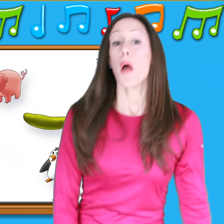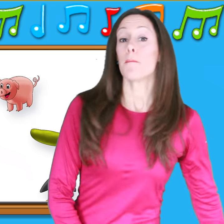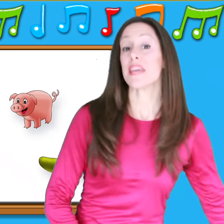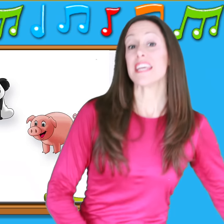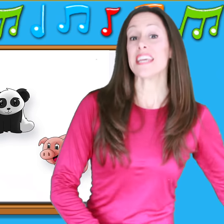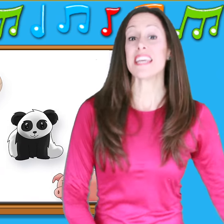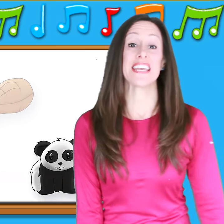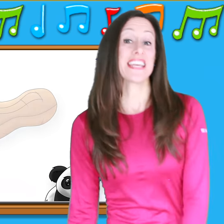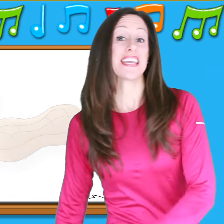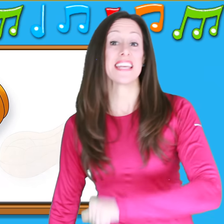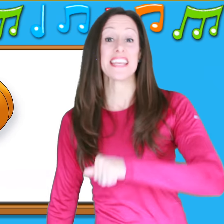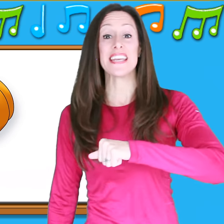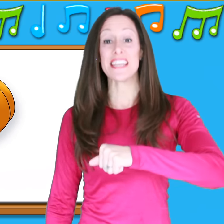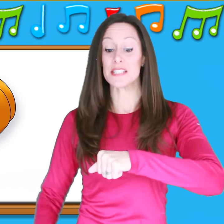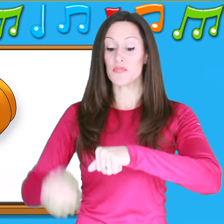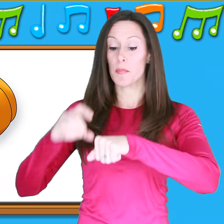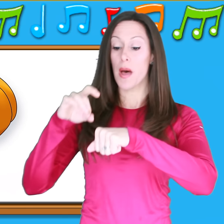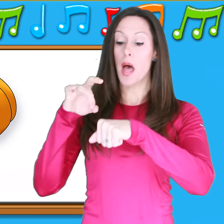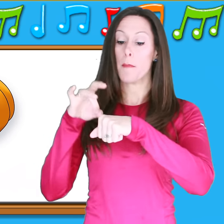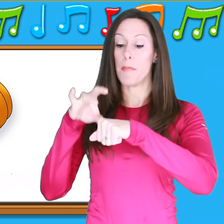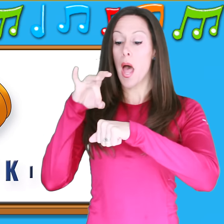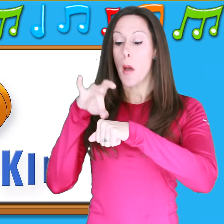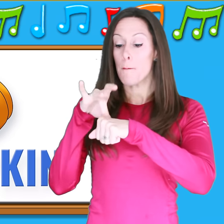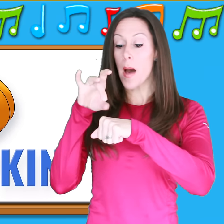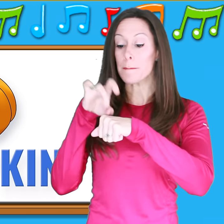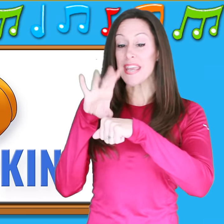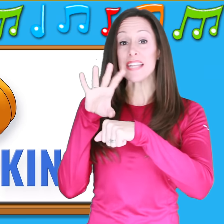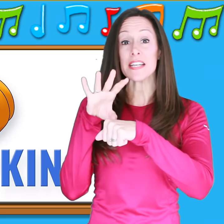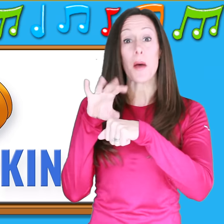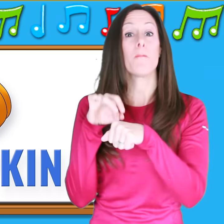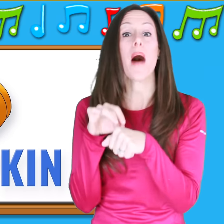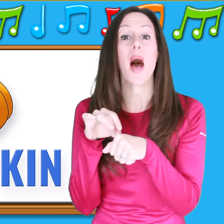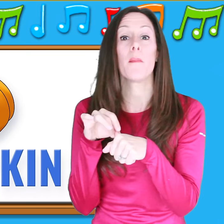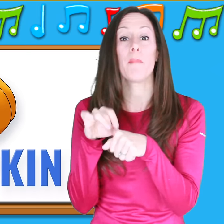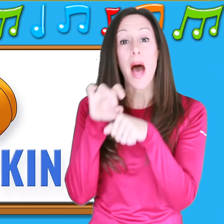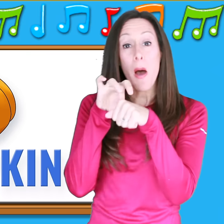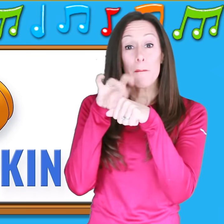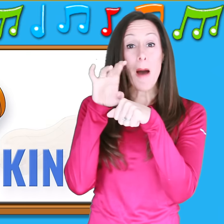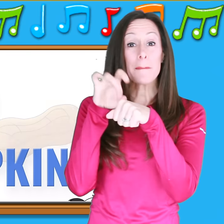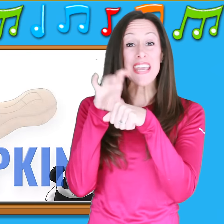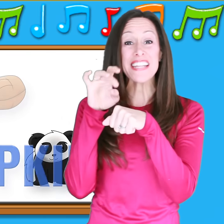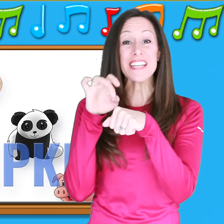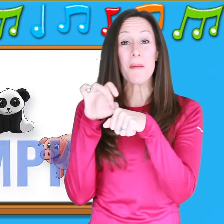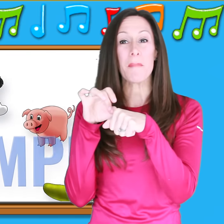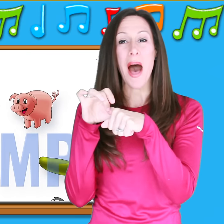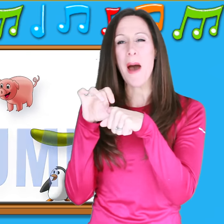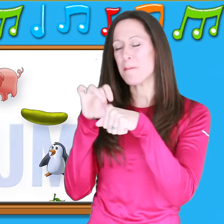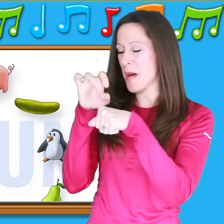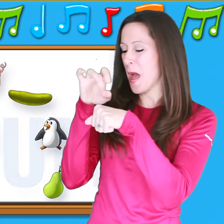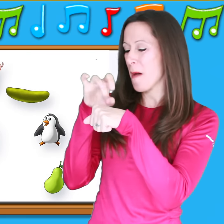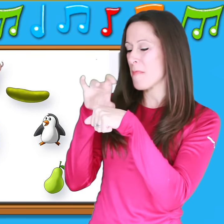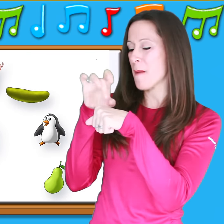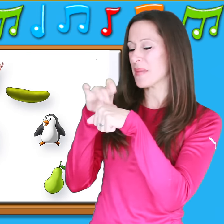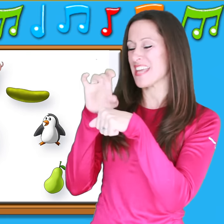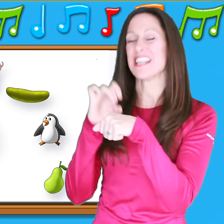P is for pumpkin, pumpkin, pumpkin.